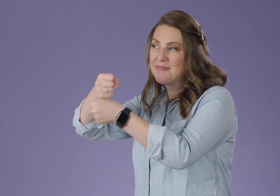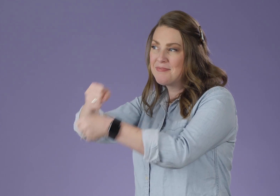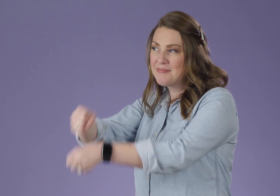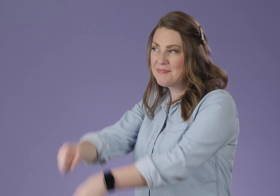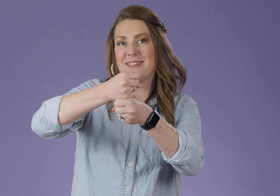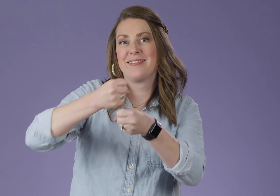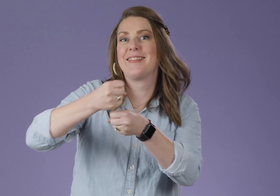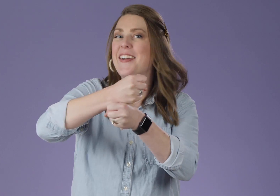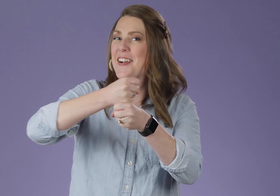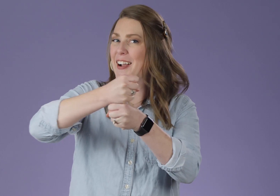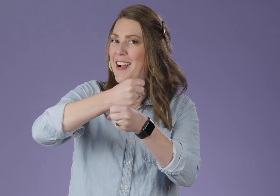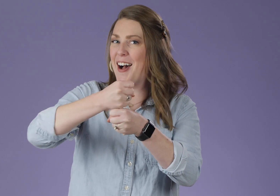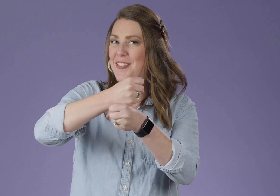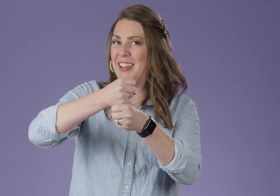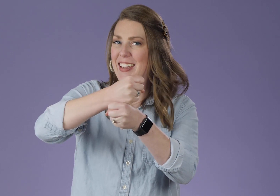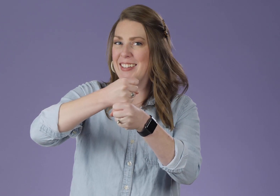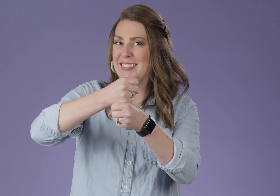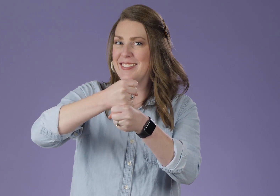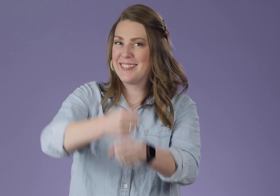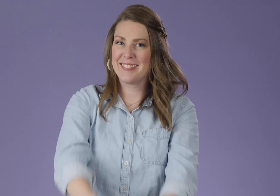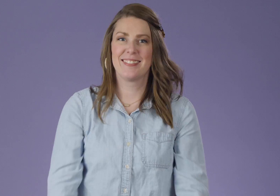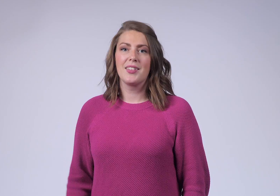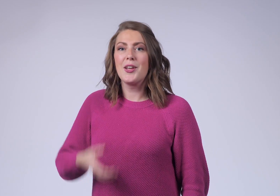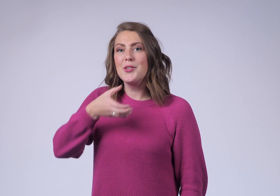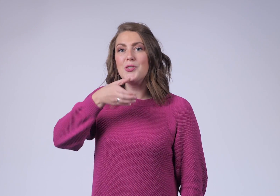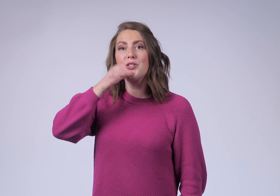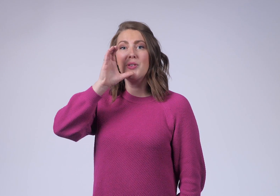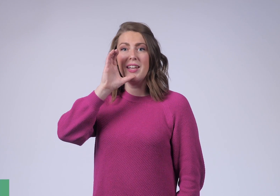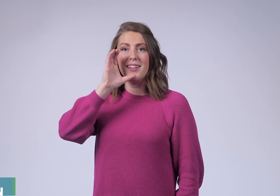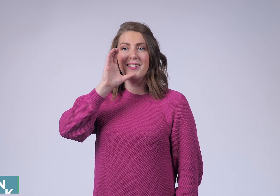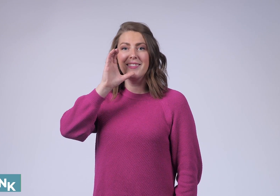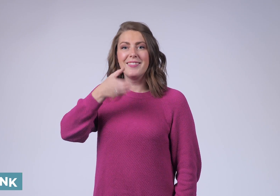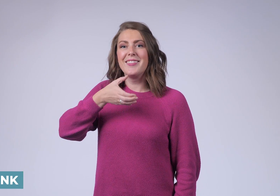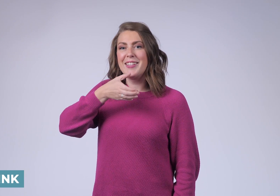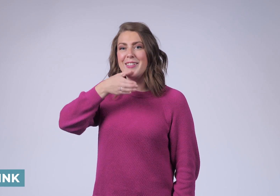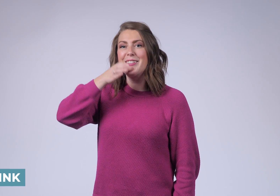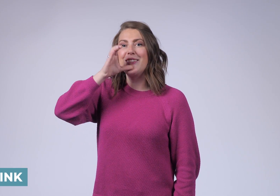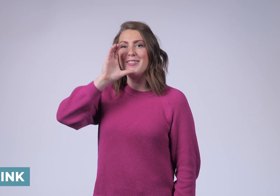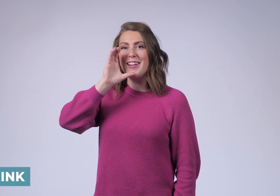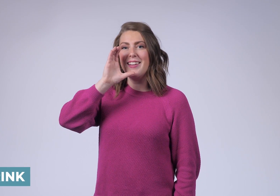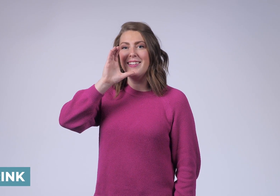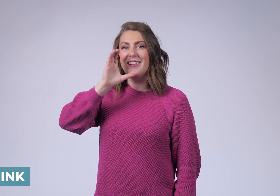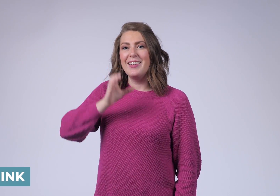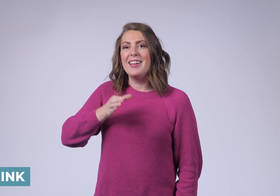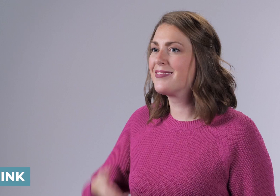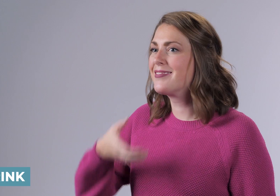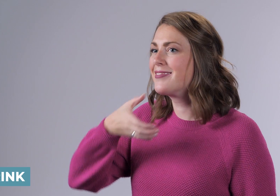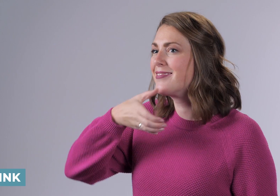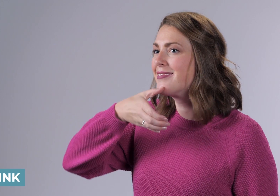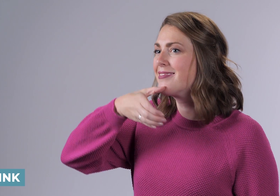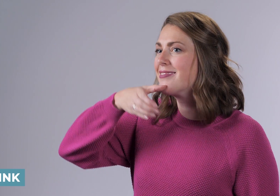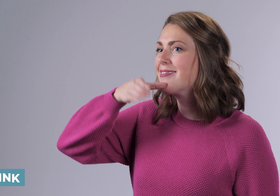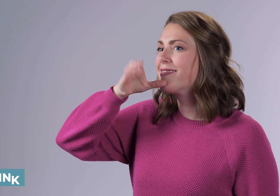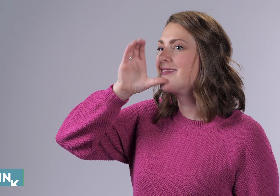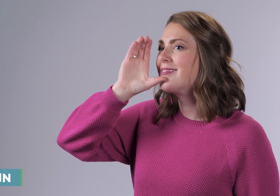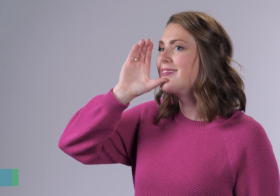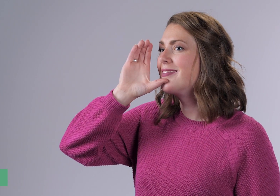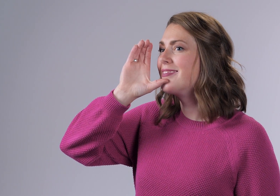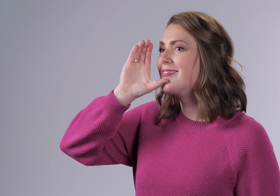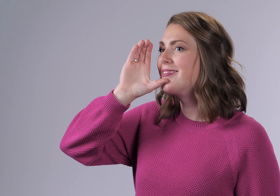beans. Coffee. Drink, drink. It's like you're holding the cup and drinking